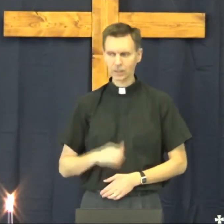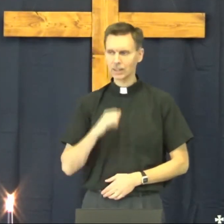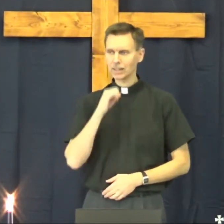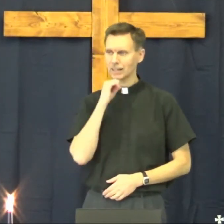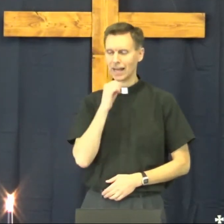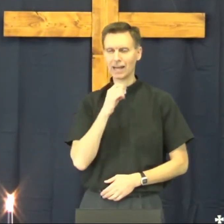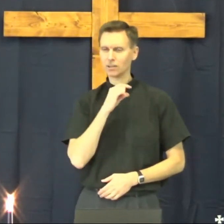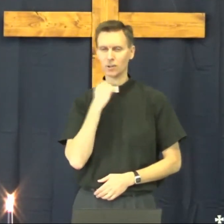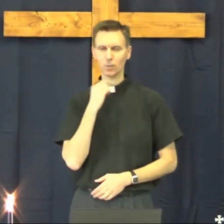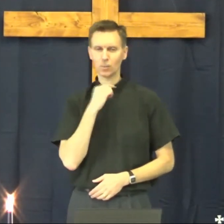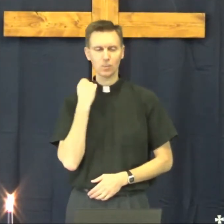Not